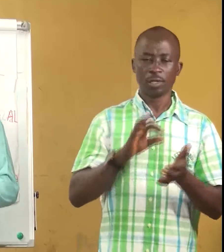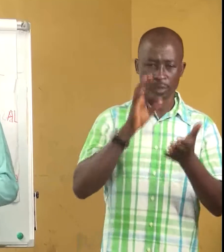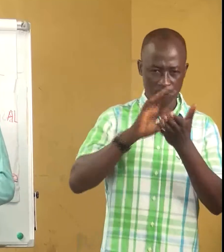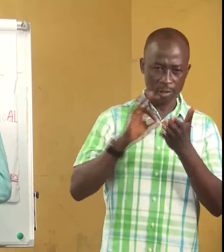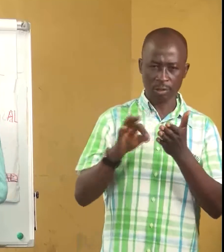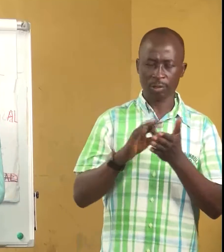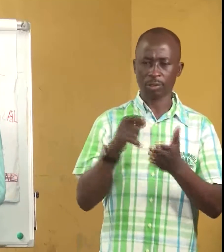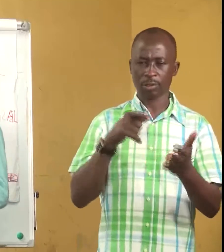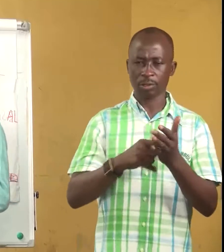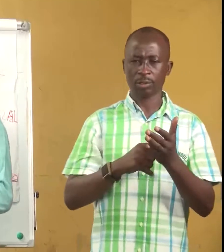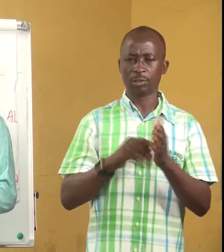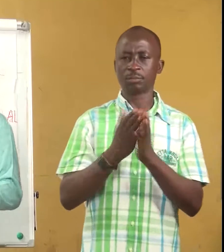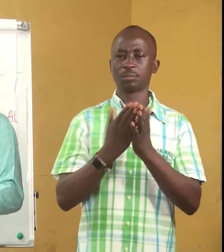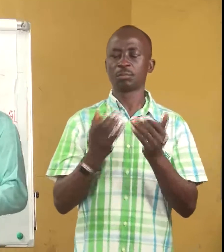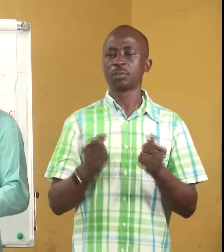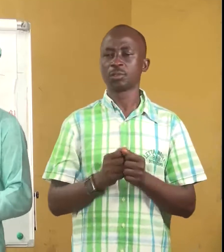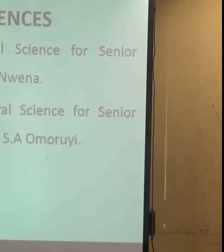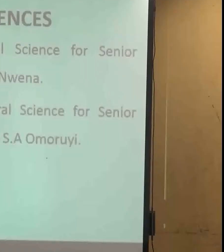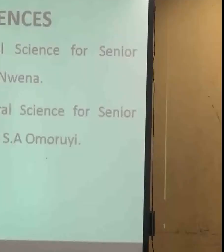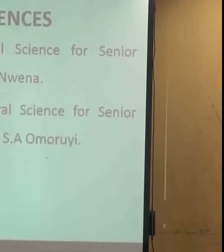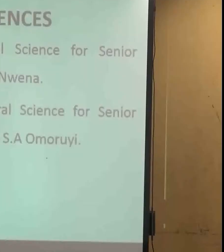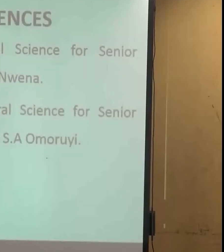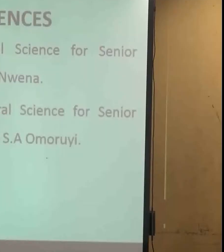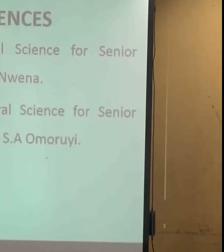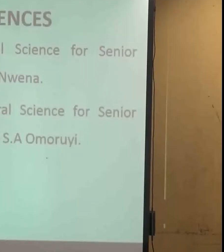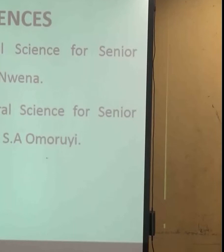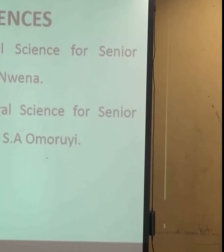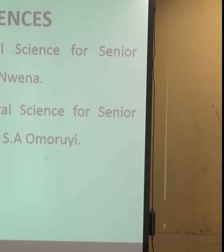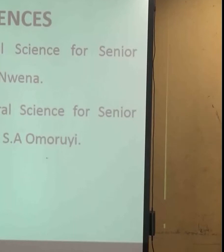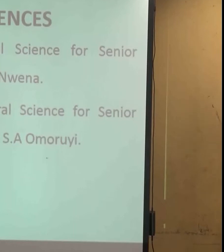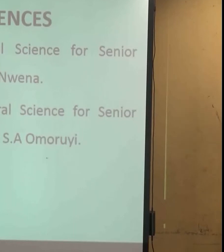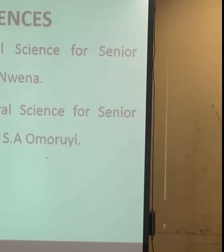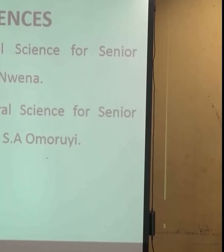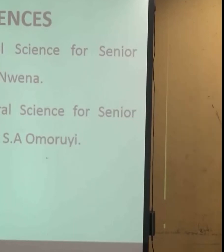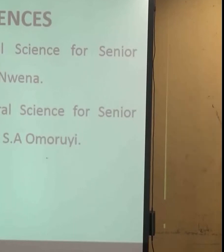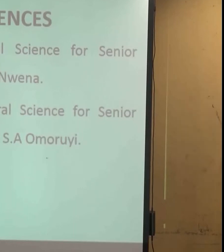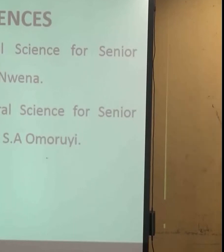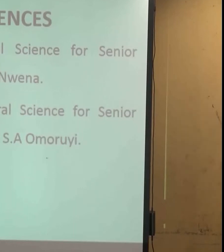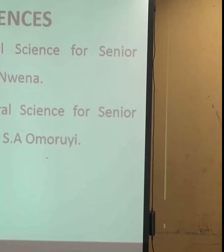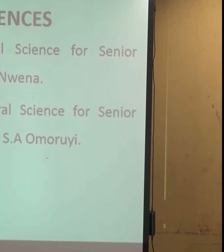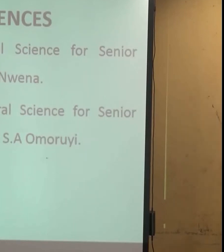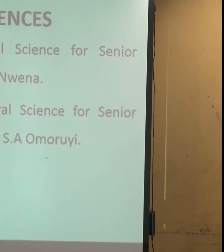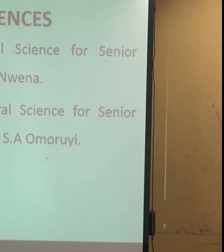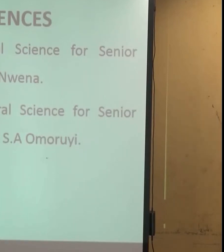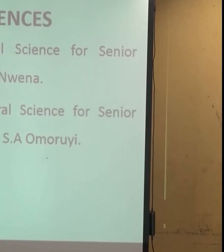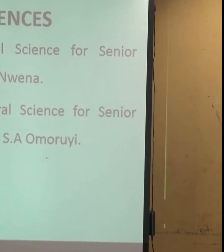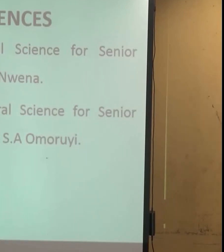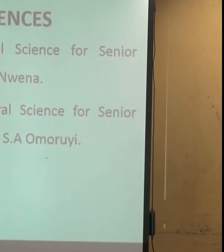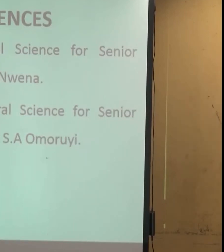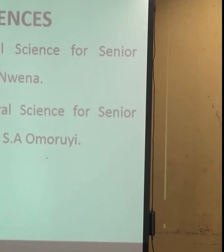information fully in these references. 1. Essential Agricultural Science for Senior Secondary Schools by